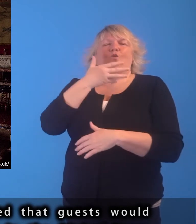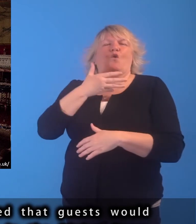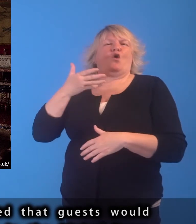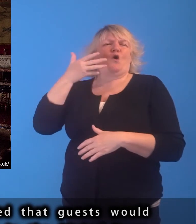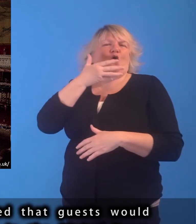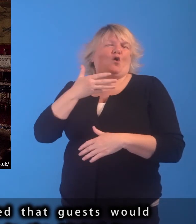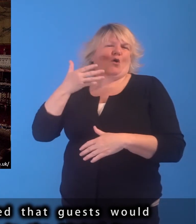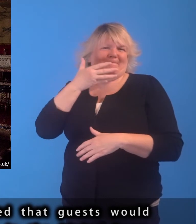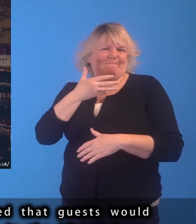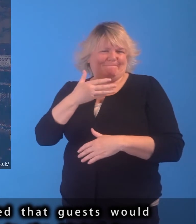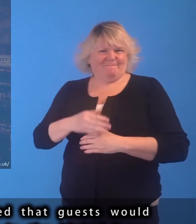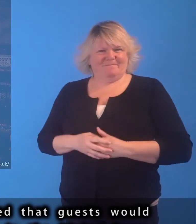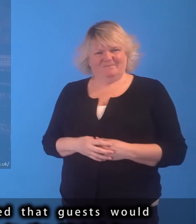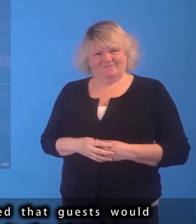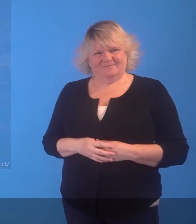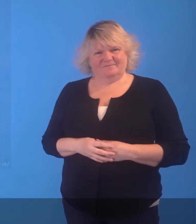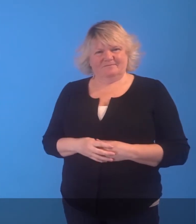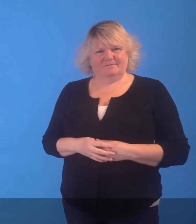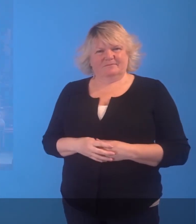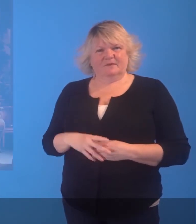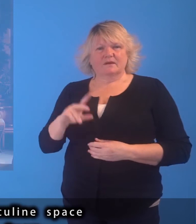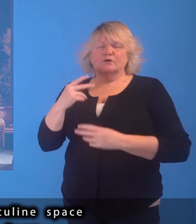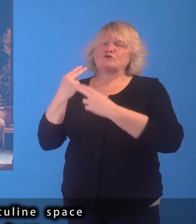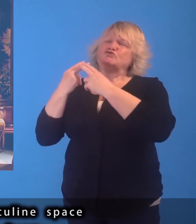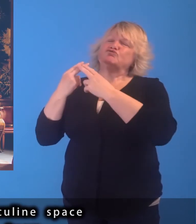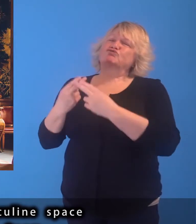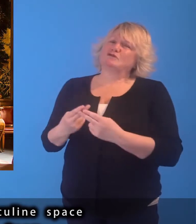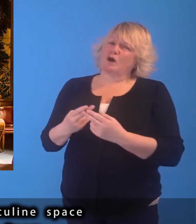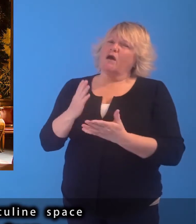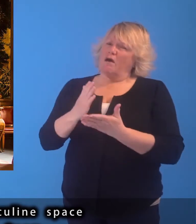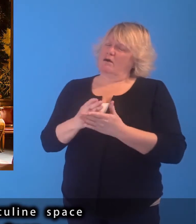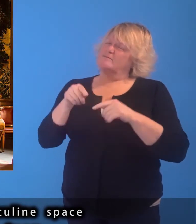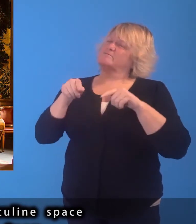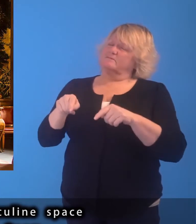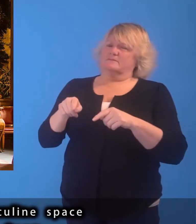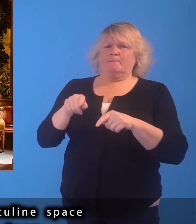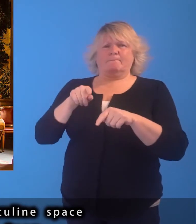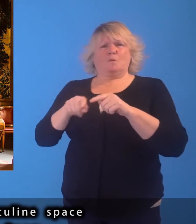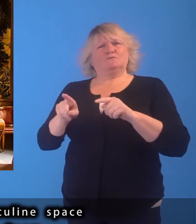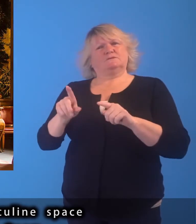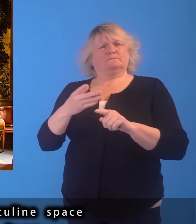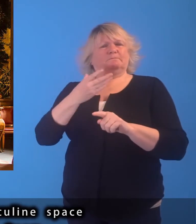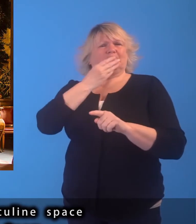table was moved downstairs and the room became solely a sitting room.